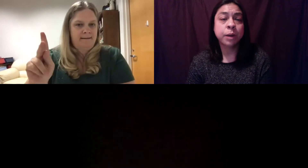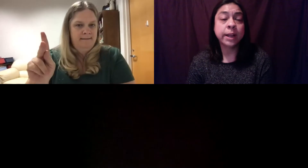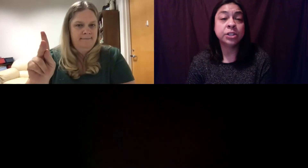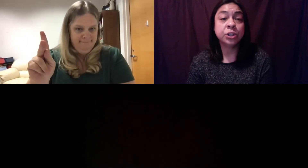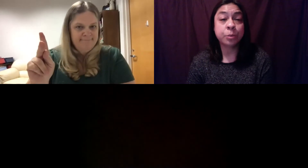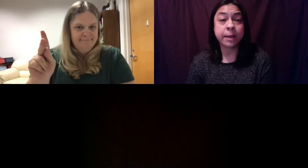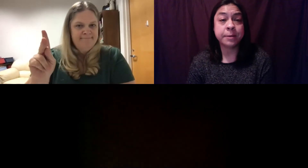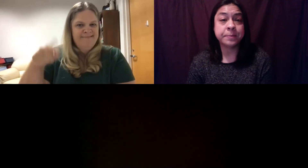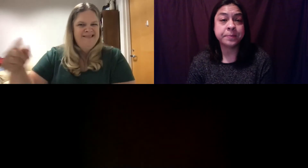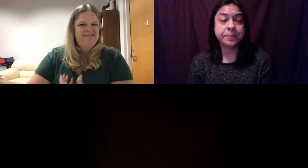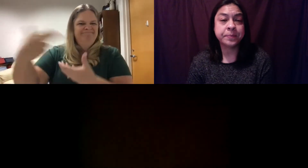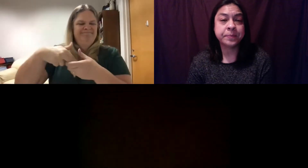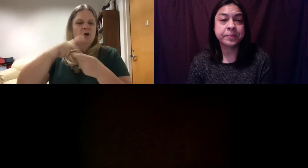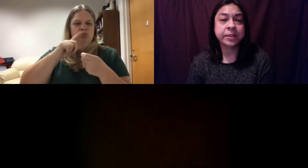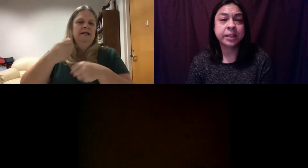Brian Sobek.